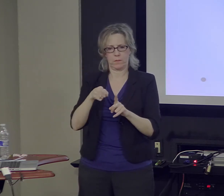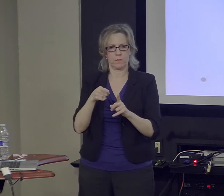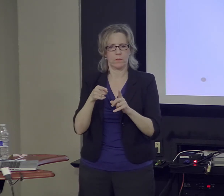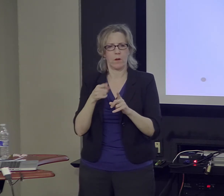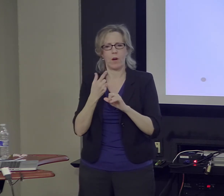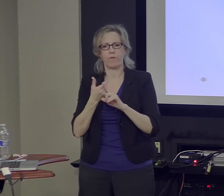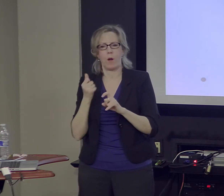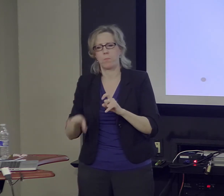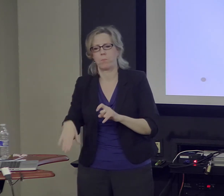international